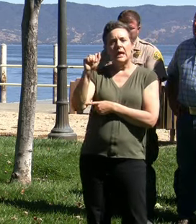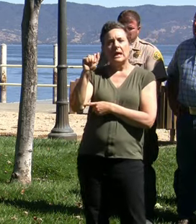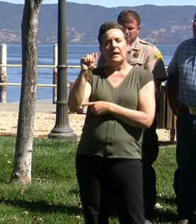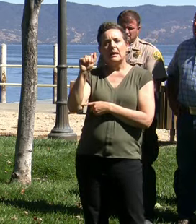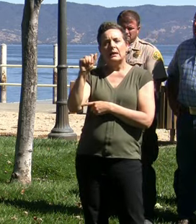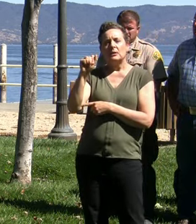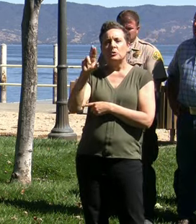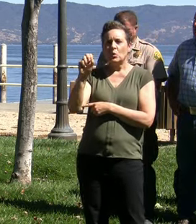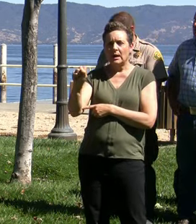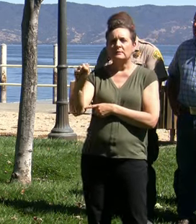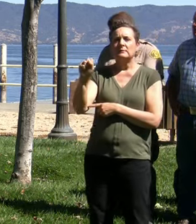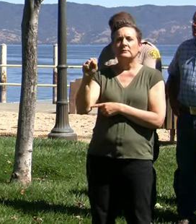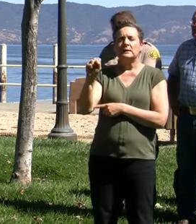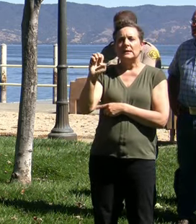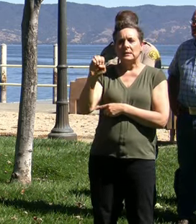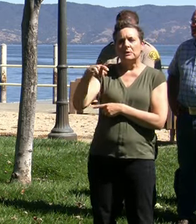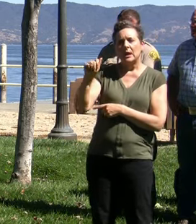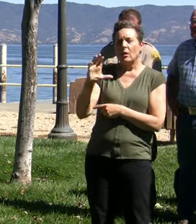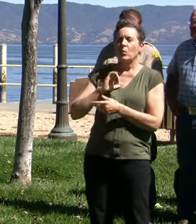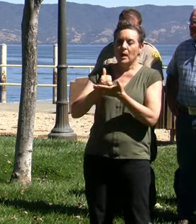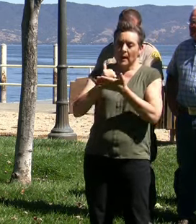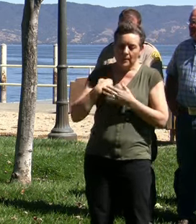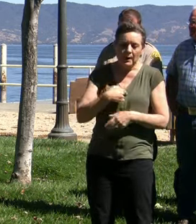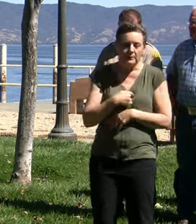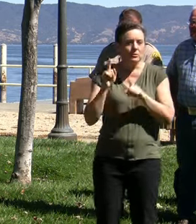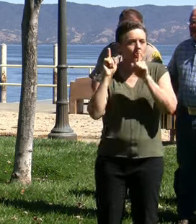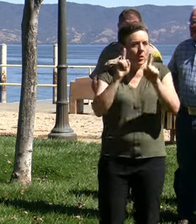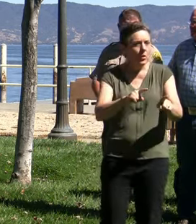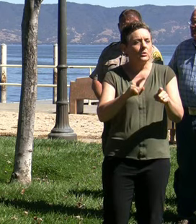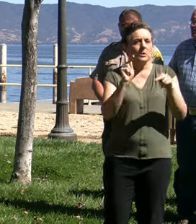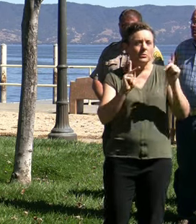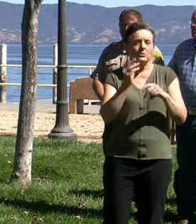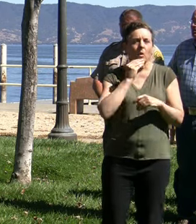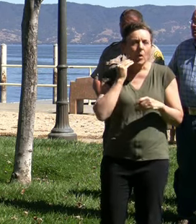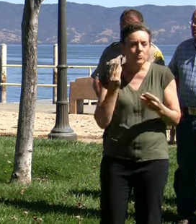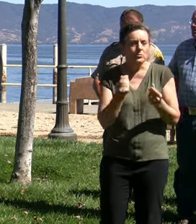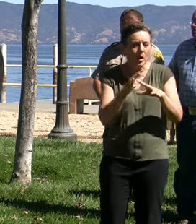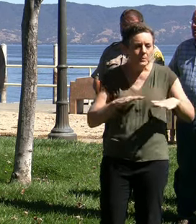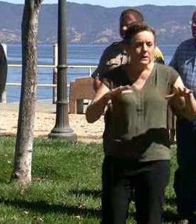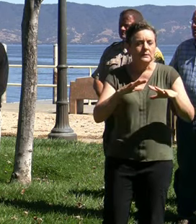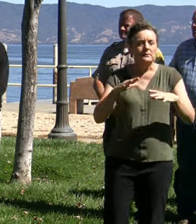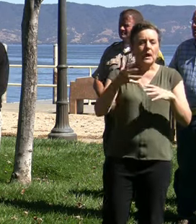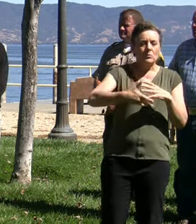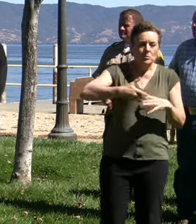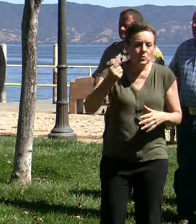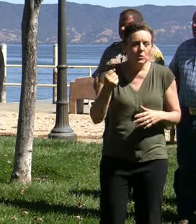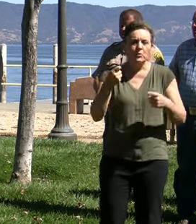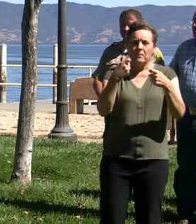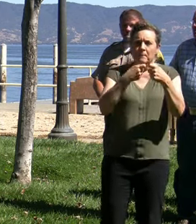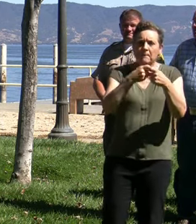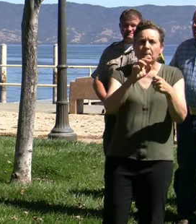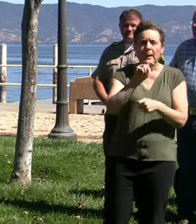the U.S. EPA, to go onto the properties and to remove things like batteries, propane